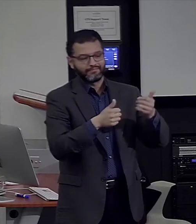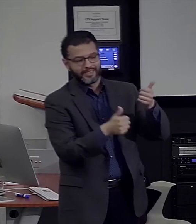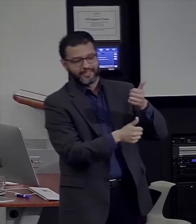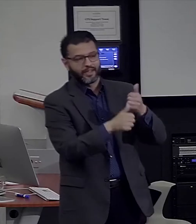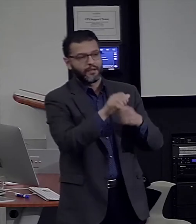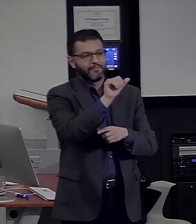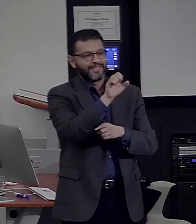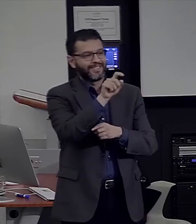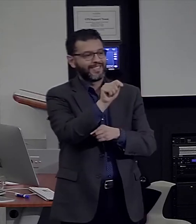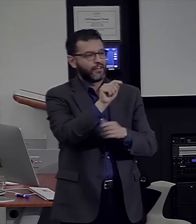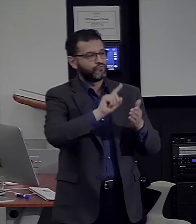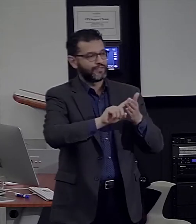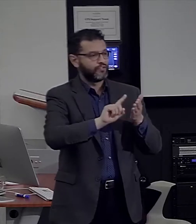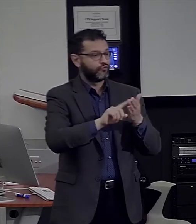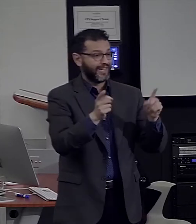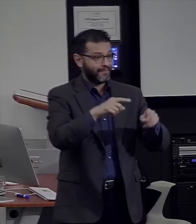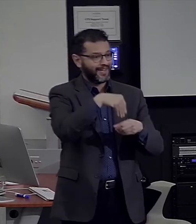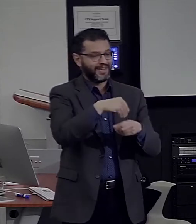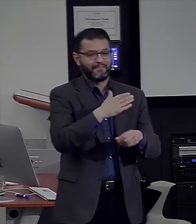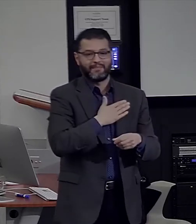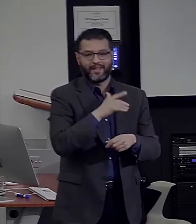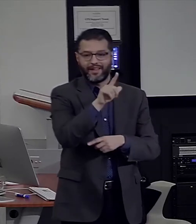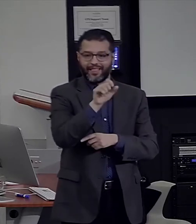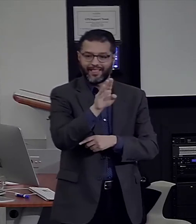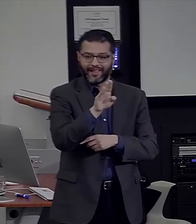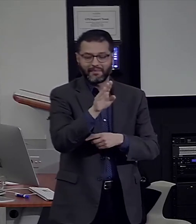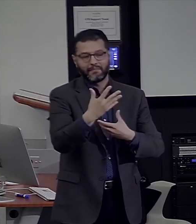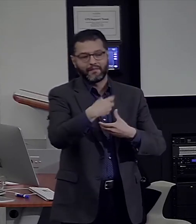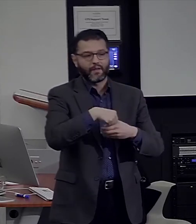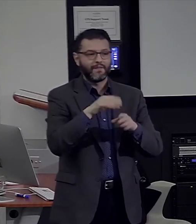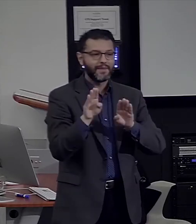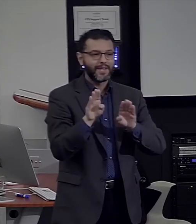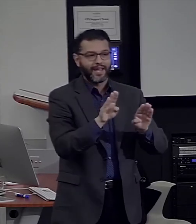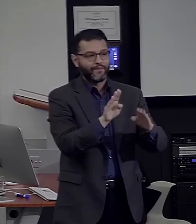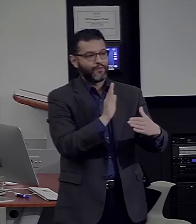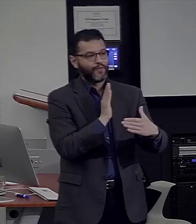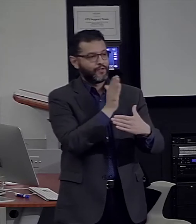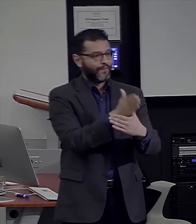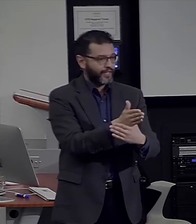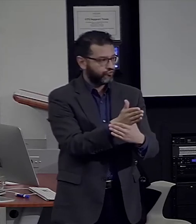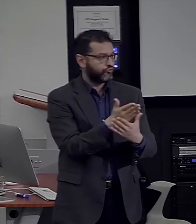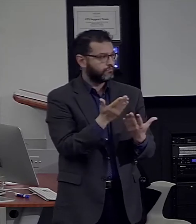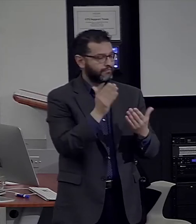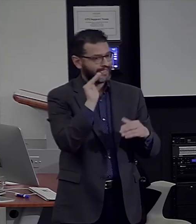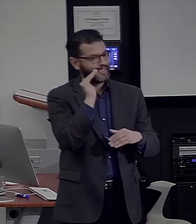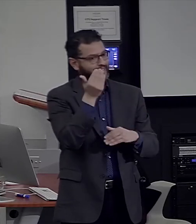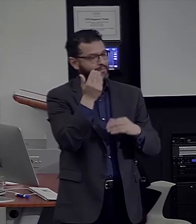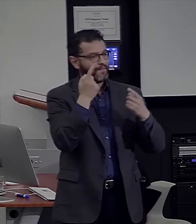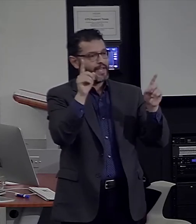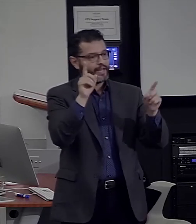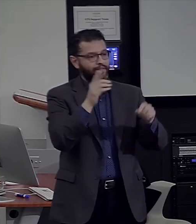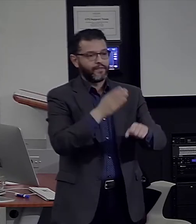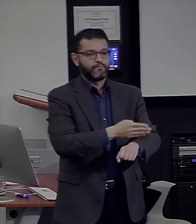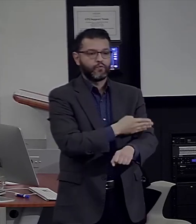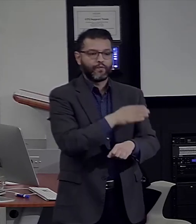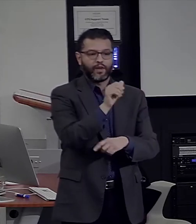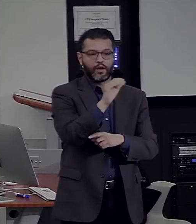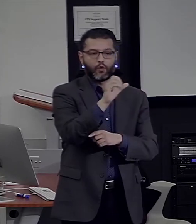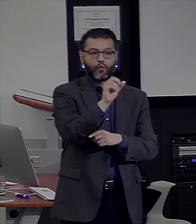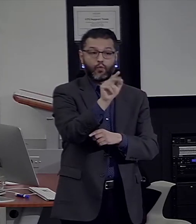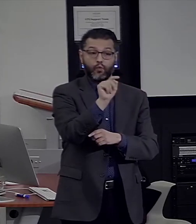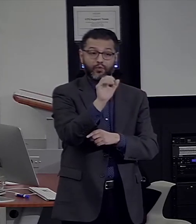in my going on in my lab that involve behavioral intervention that seems quite effective at improving acoustic